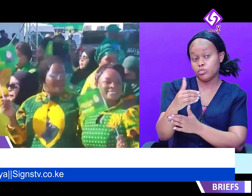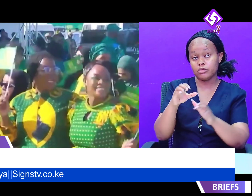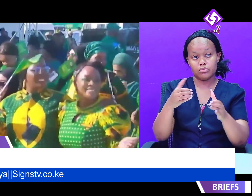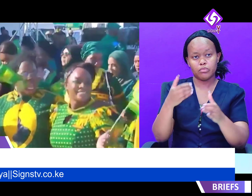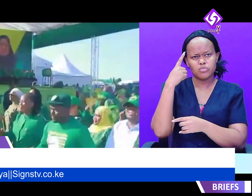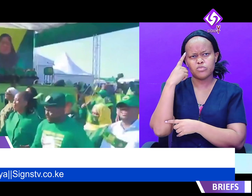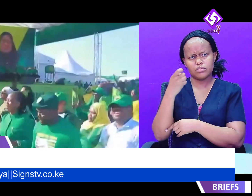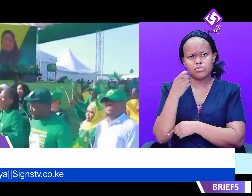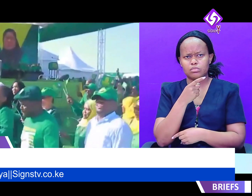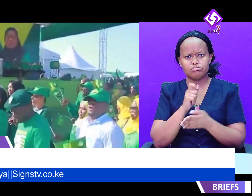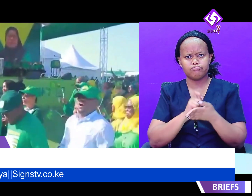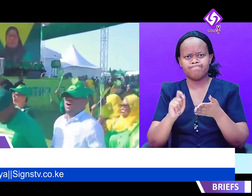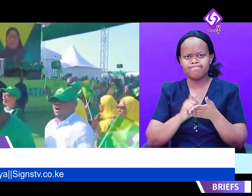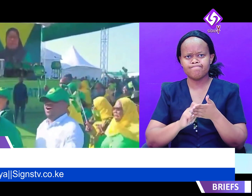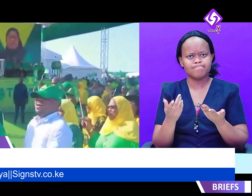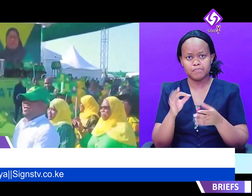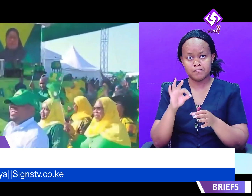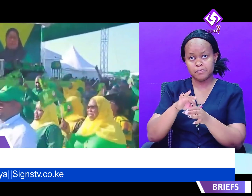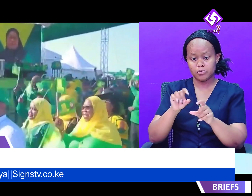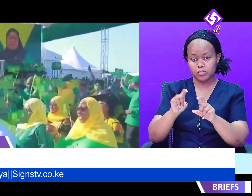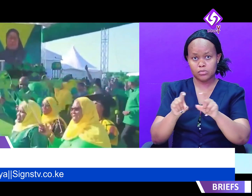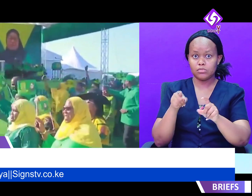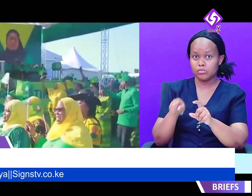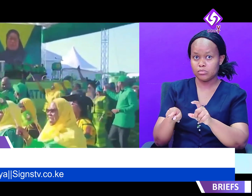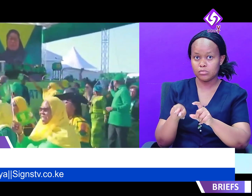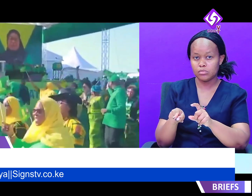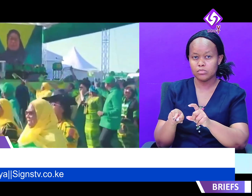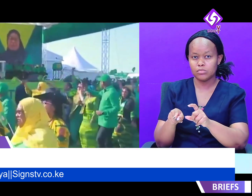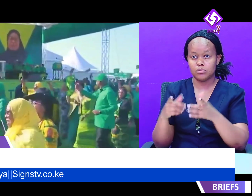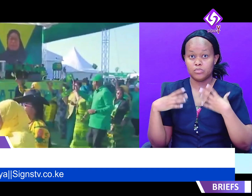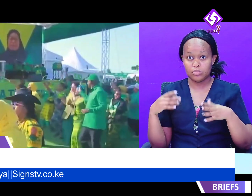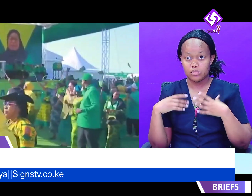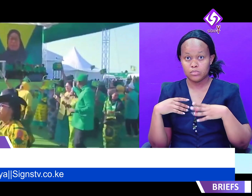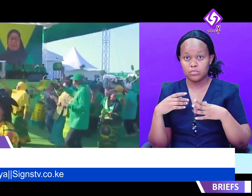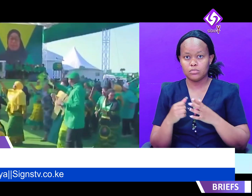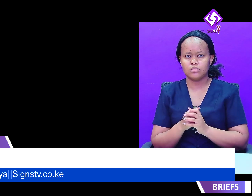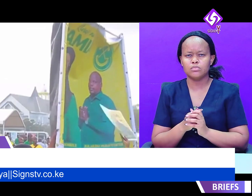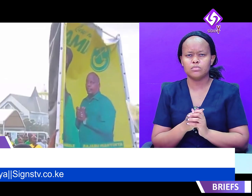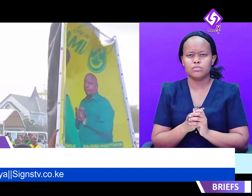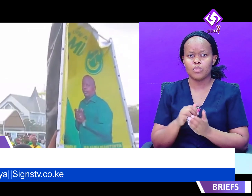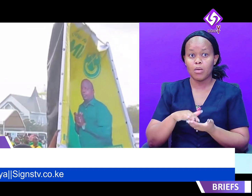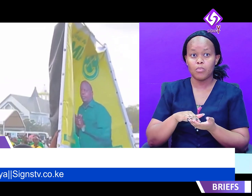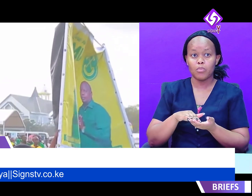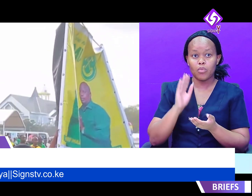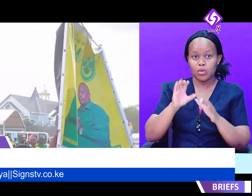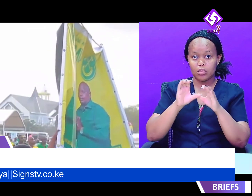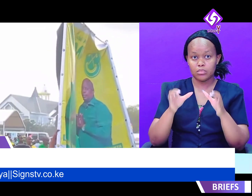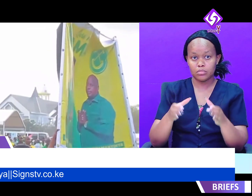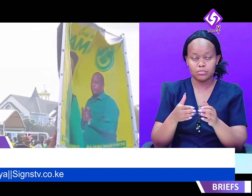concern. The leading opposition party was effectively excluded after the Electoral